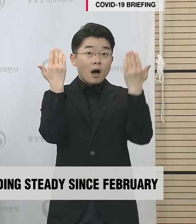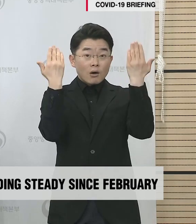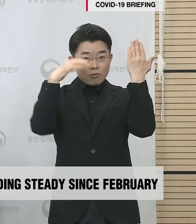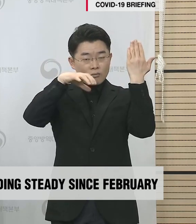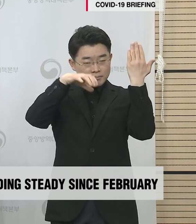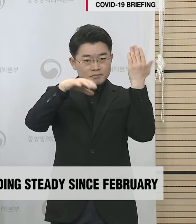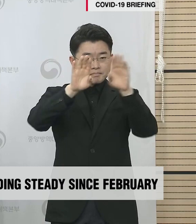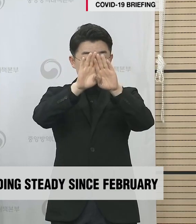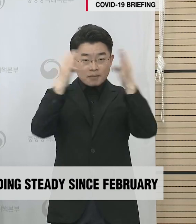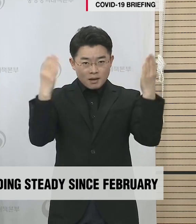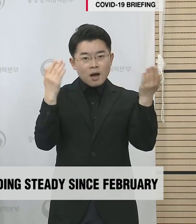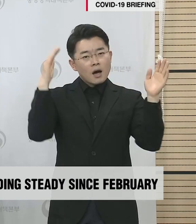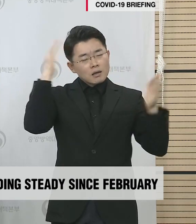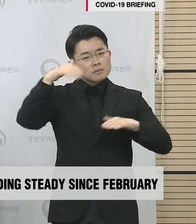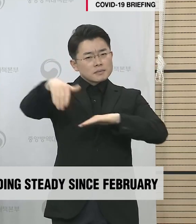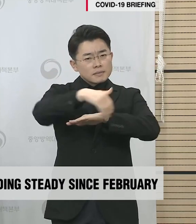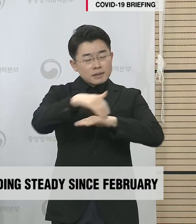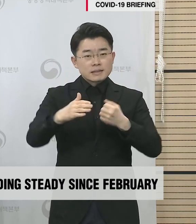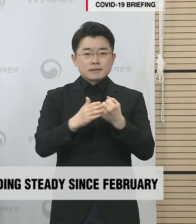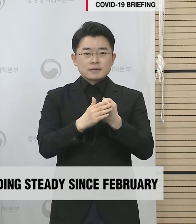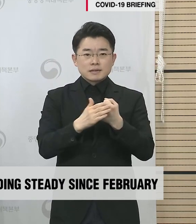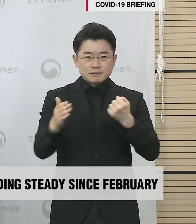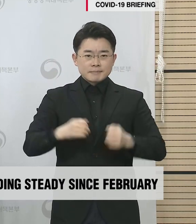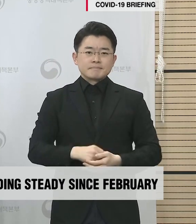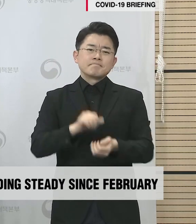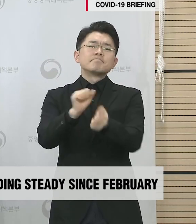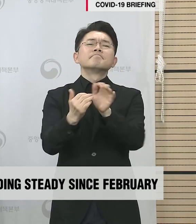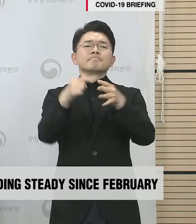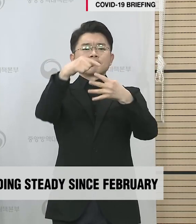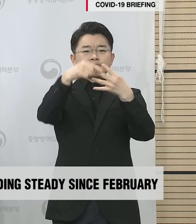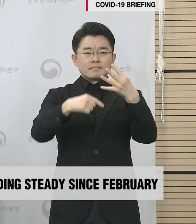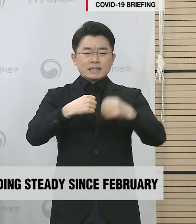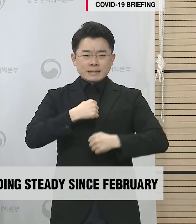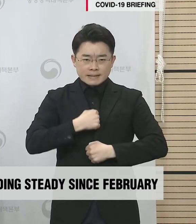the COVID-19 vaccines and we have a new school year being kicked